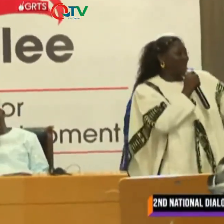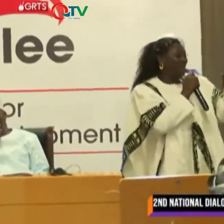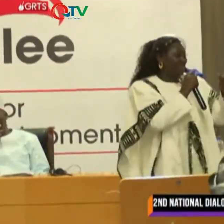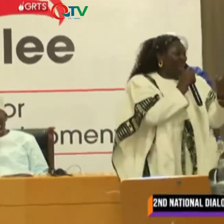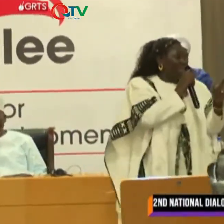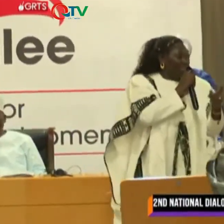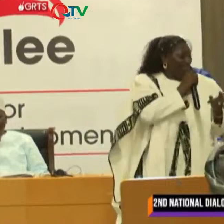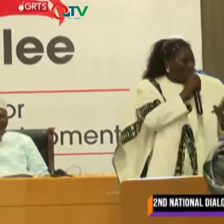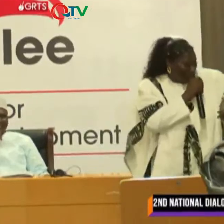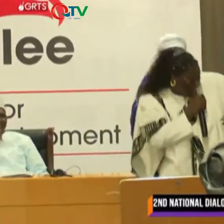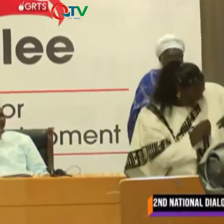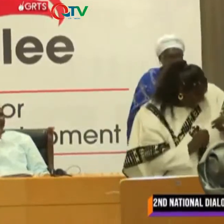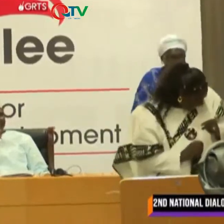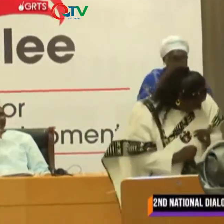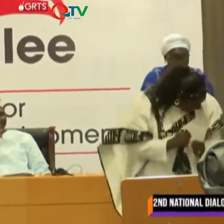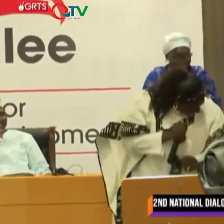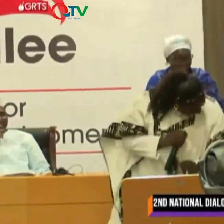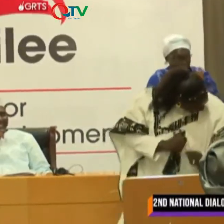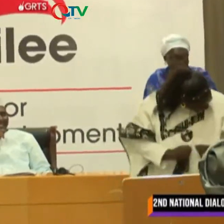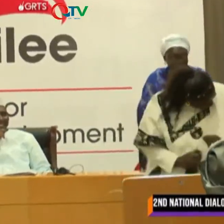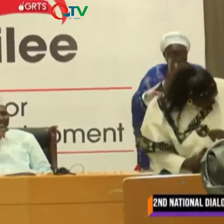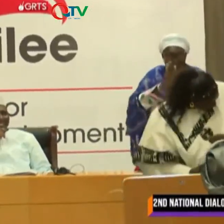my sweetie happy baby.